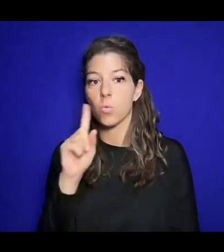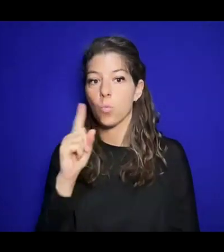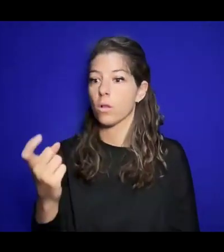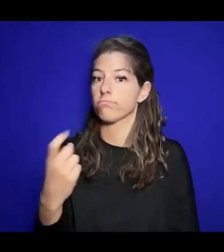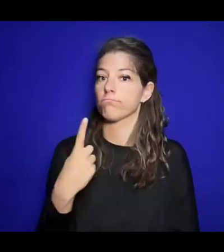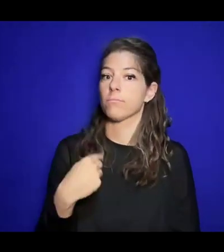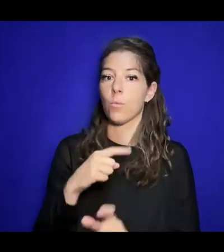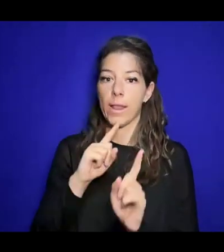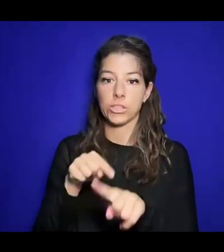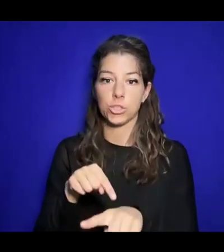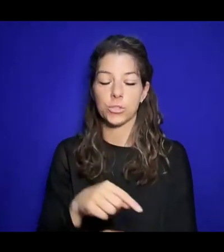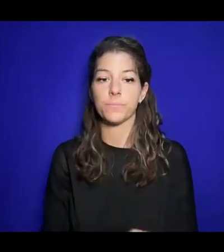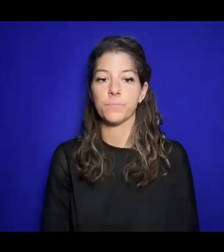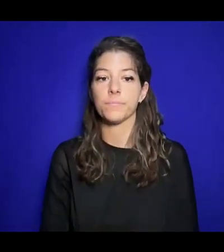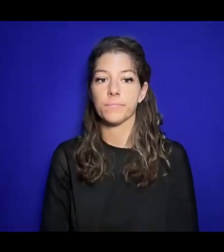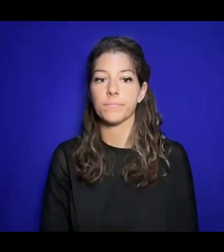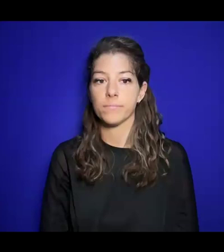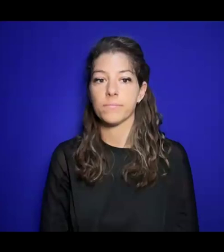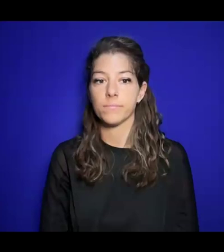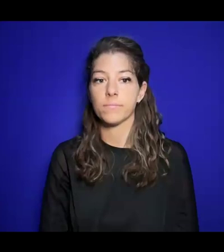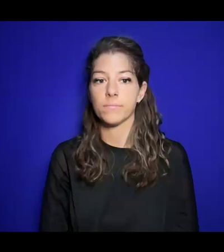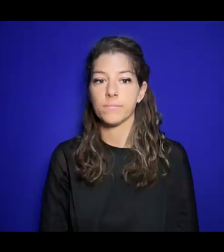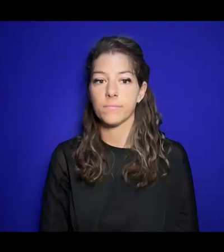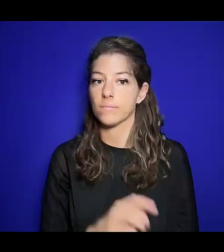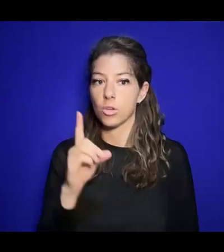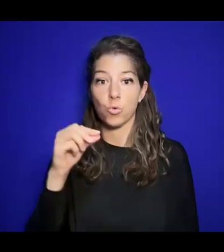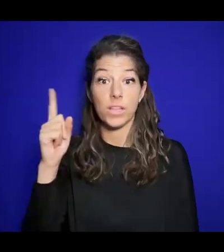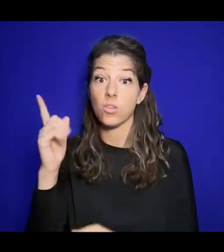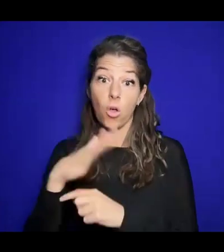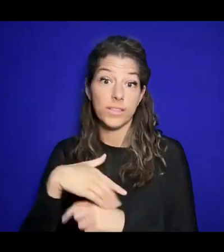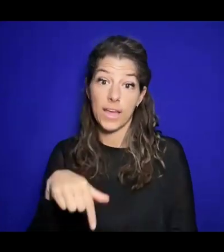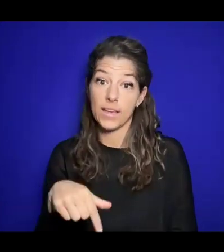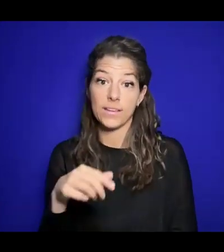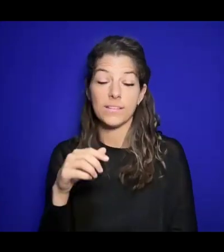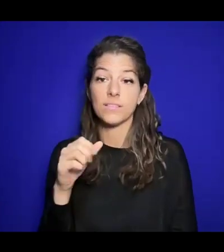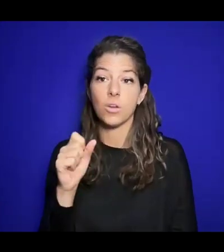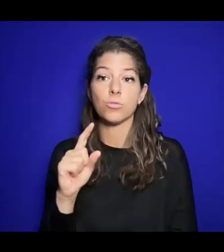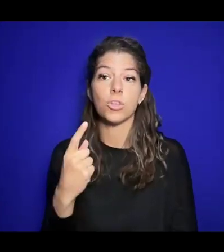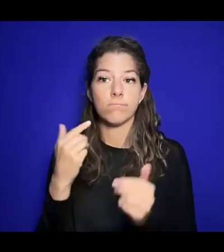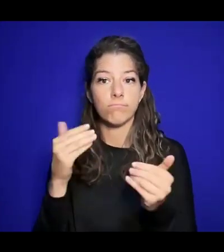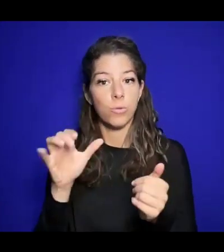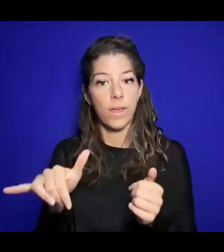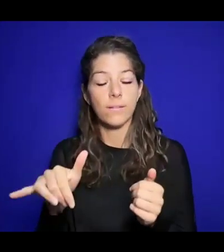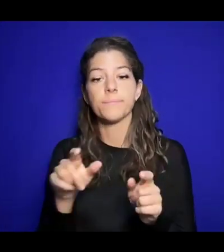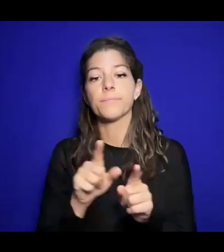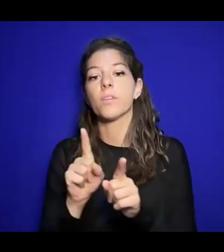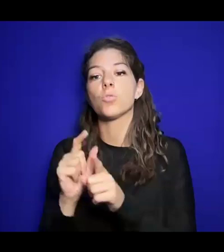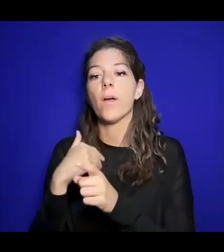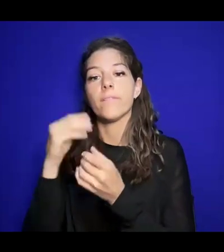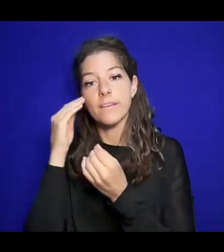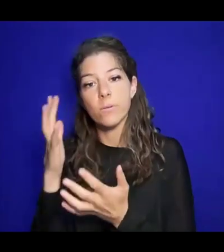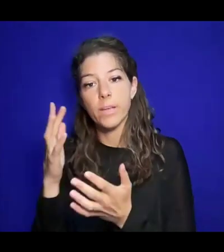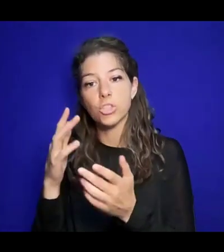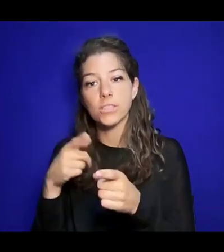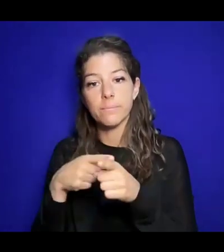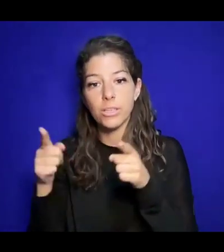I will answer it. Since I do this all day. So just go ahead and do that. We also have information